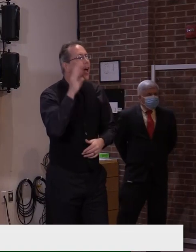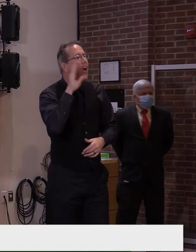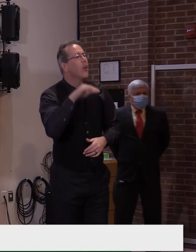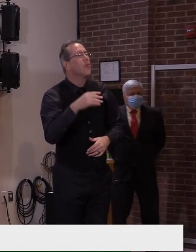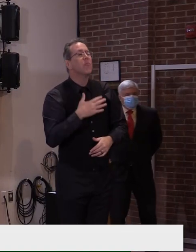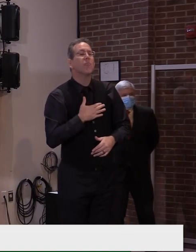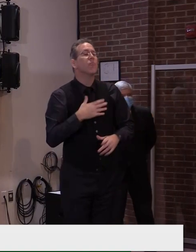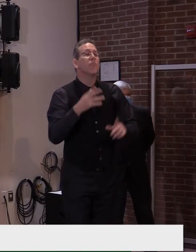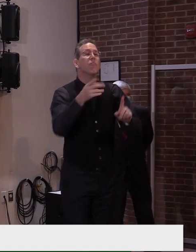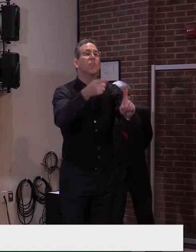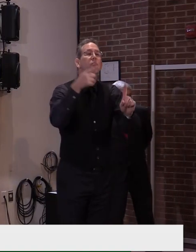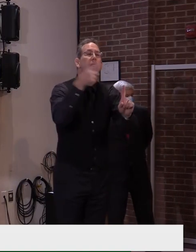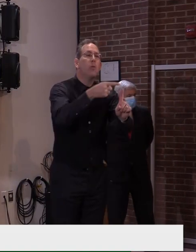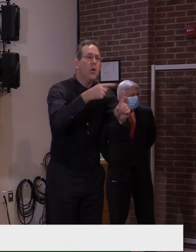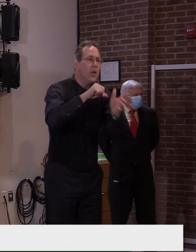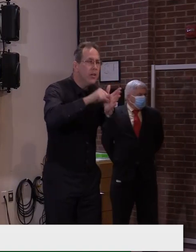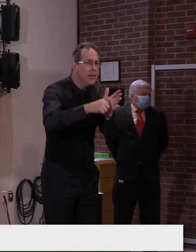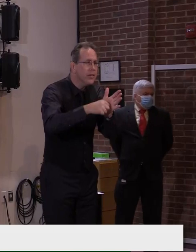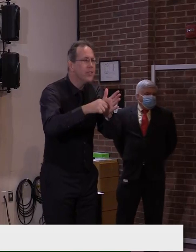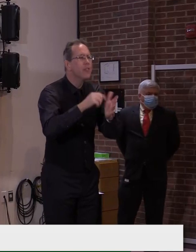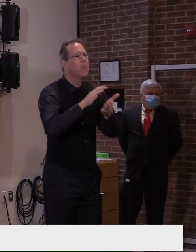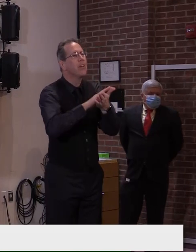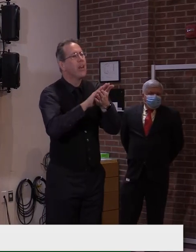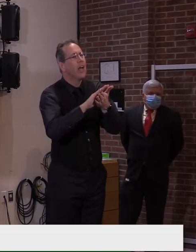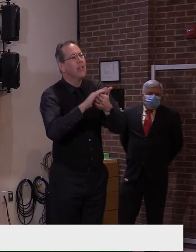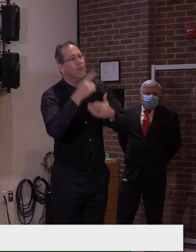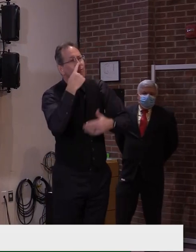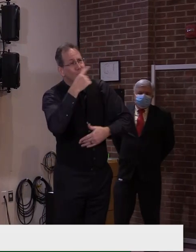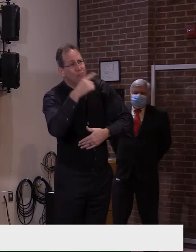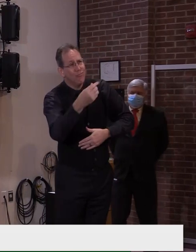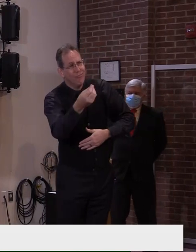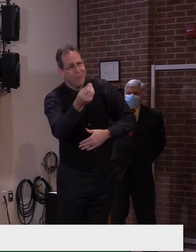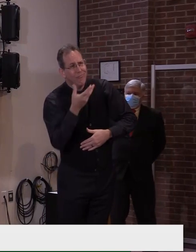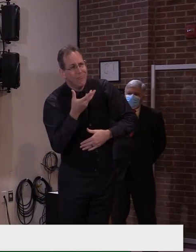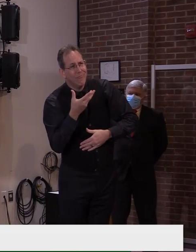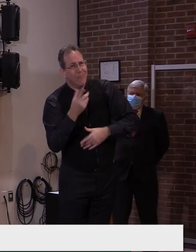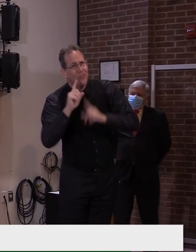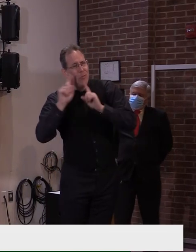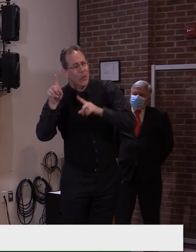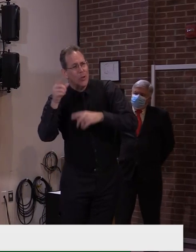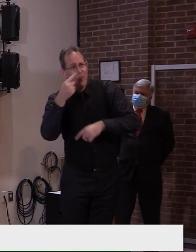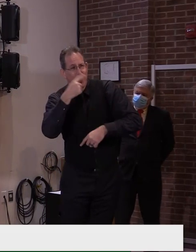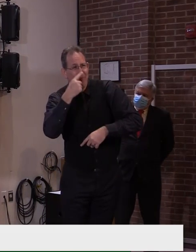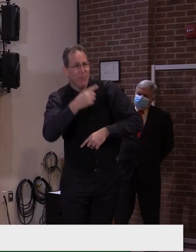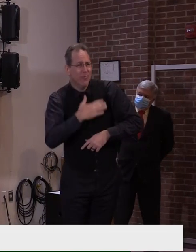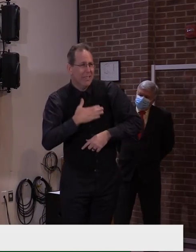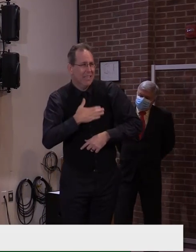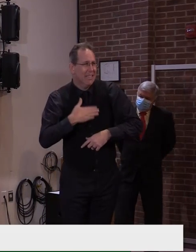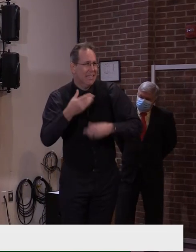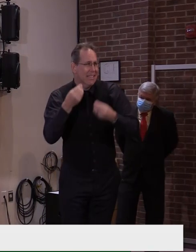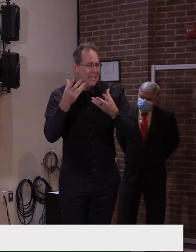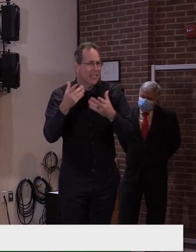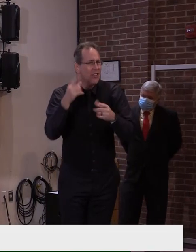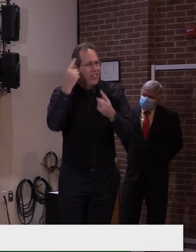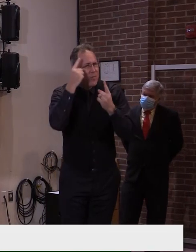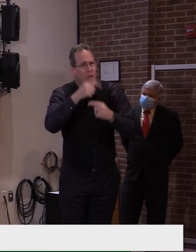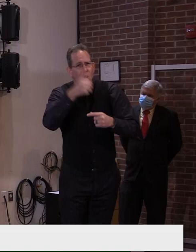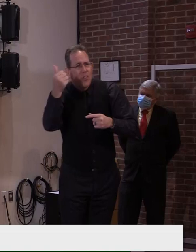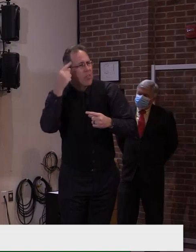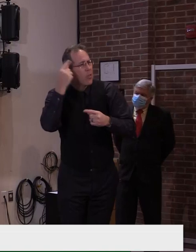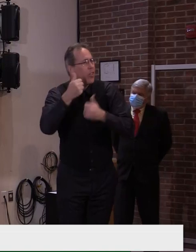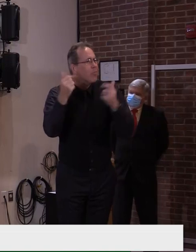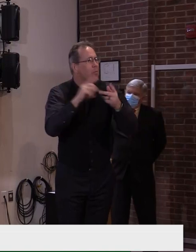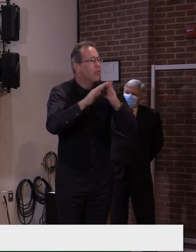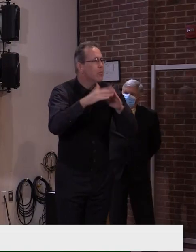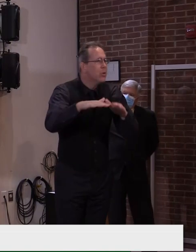the goal really is for people to assess their own situation and whether they're in a